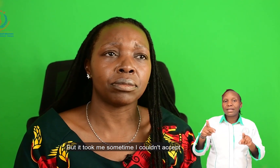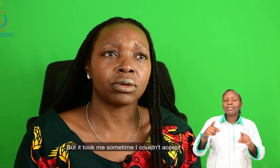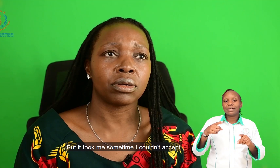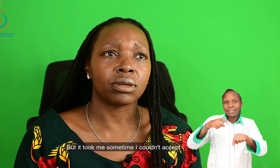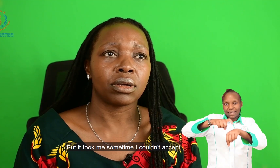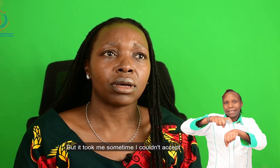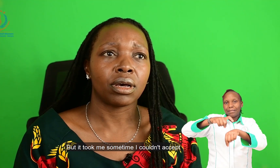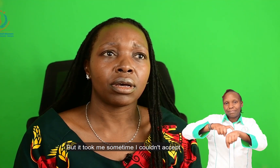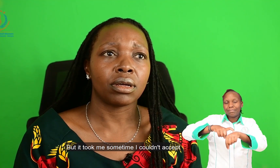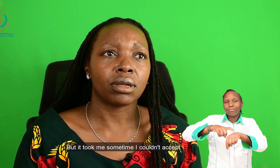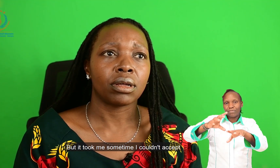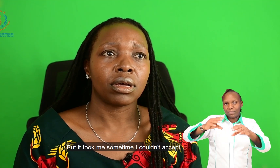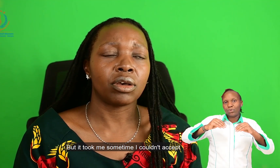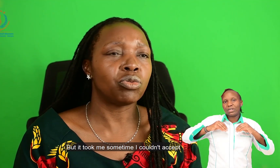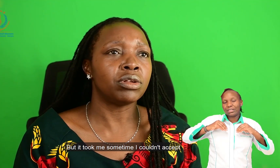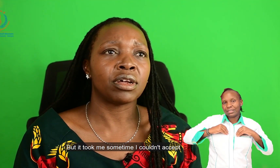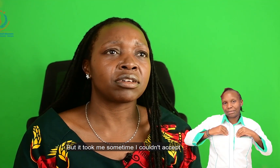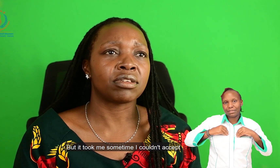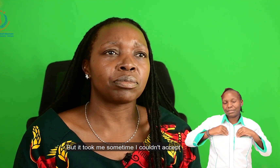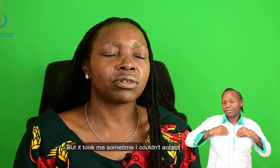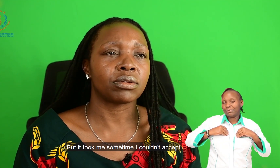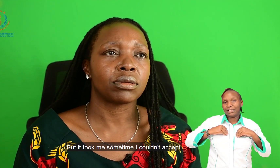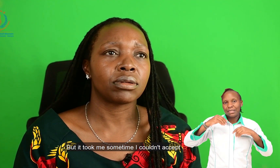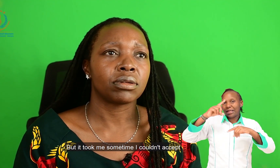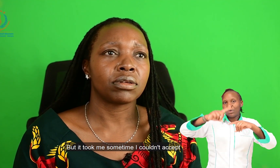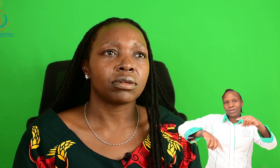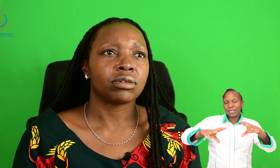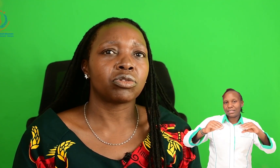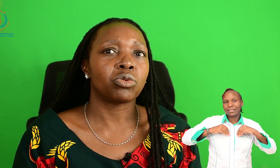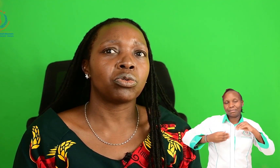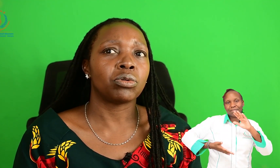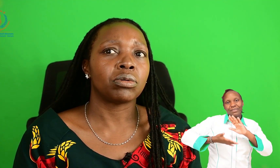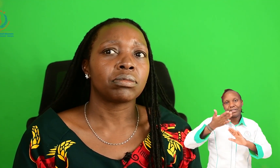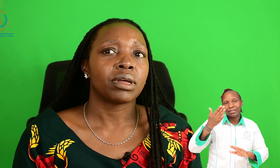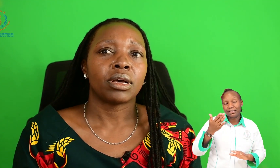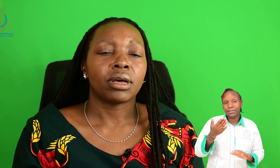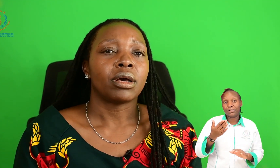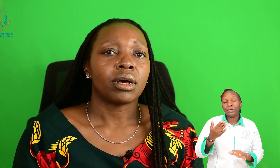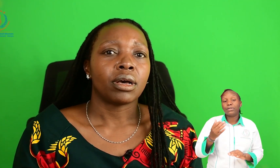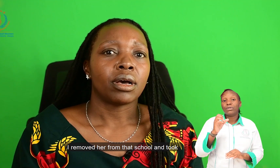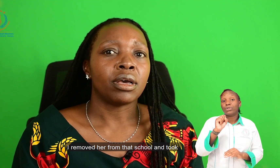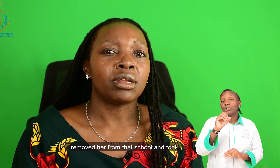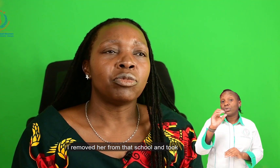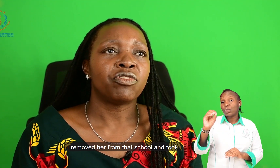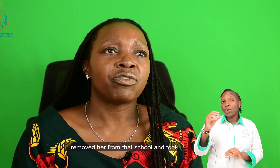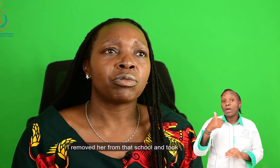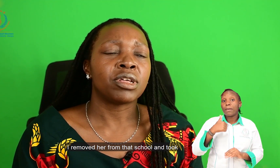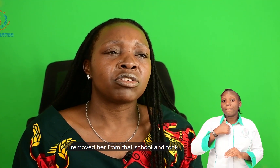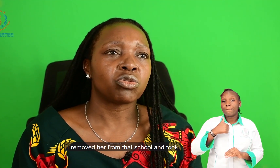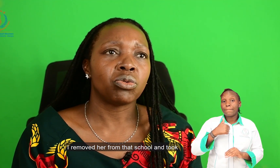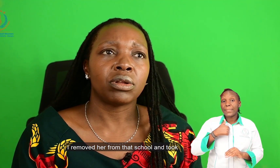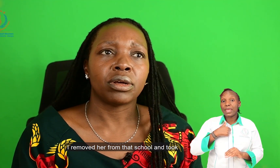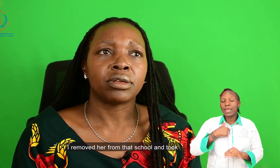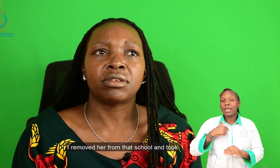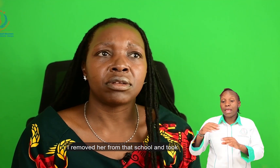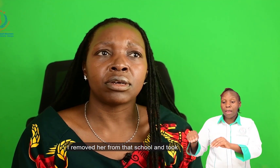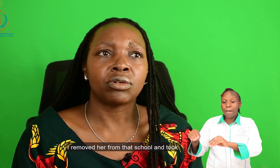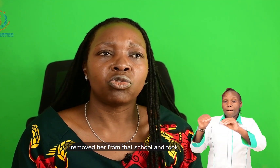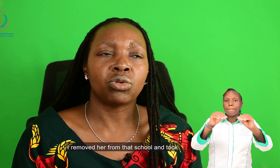time. I couldn't accept. So I removed her from that school and took her